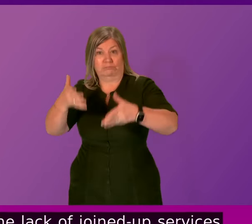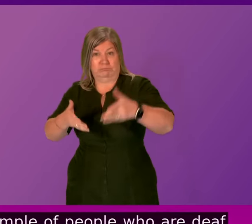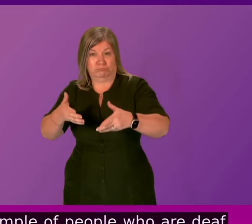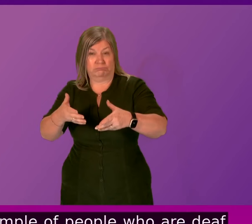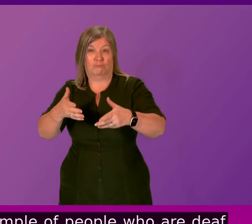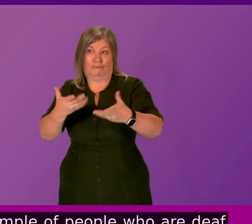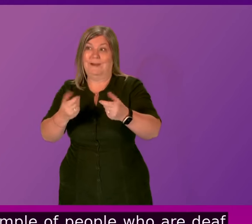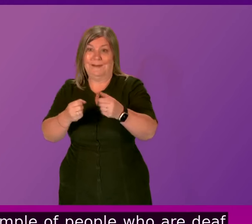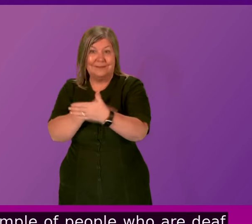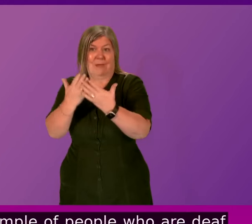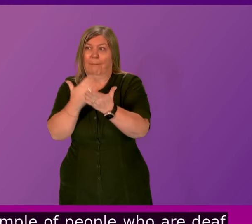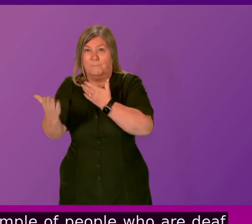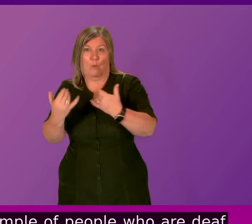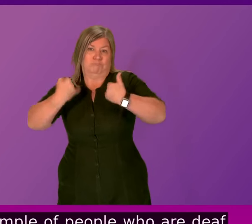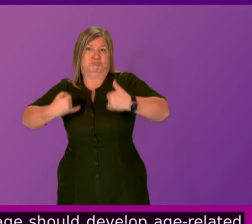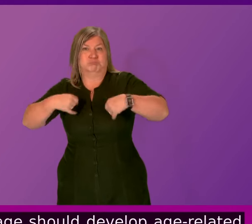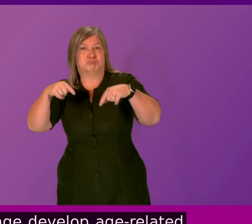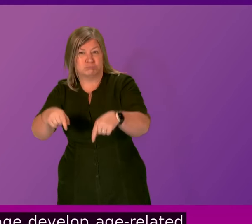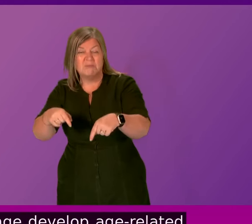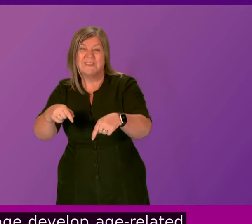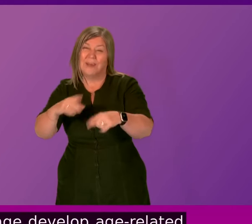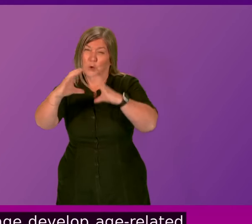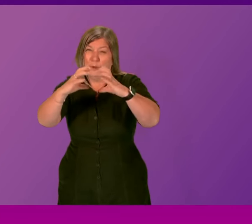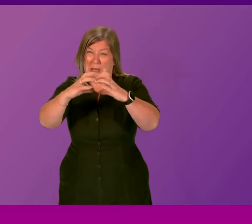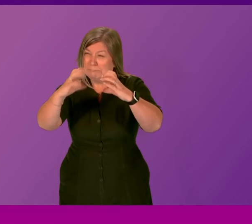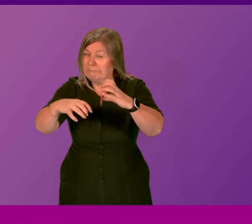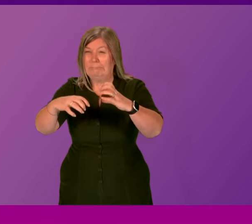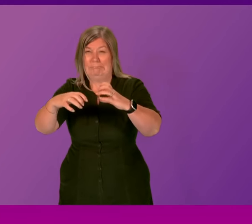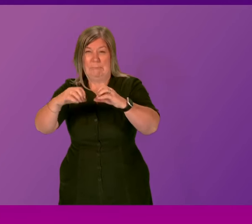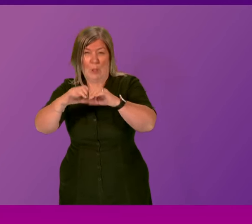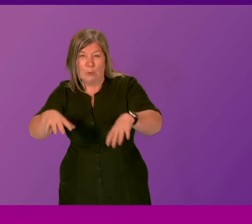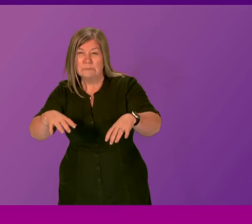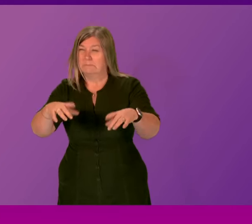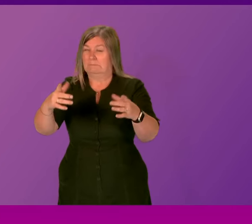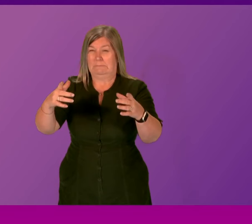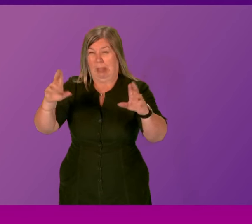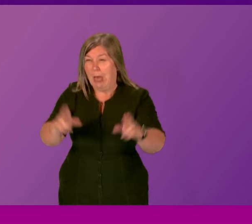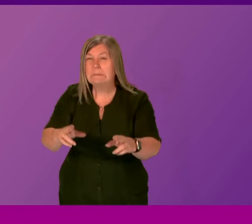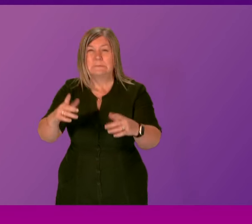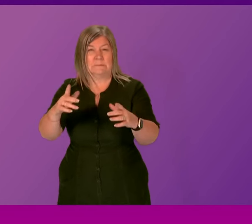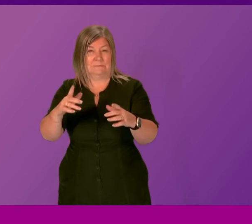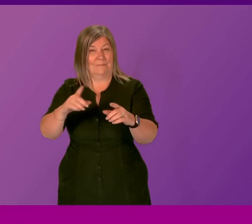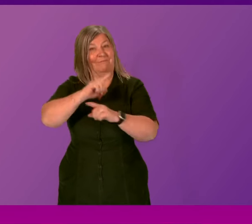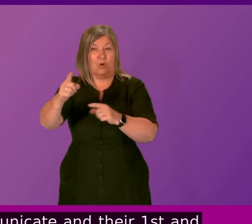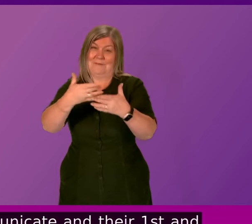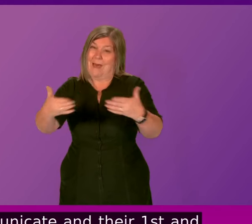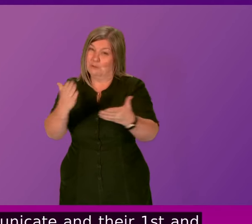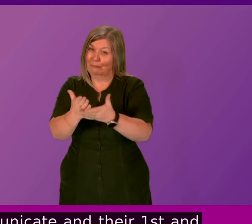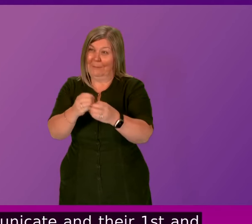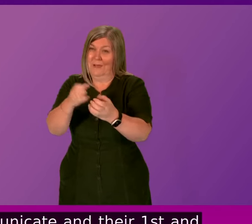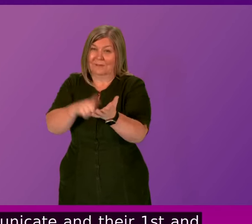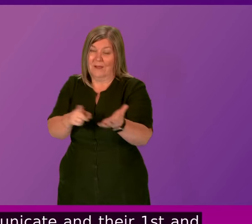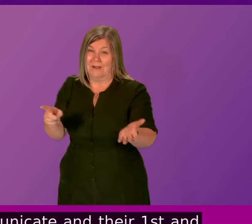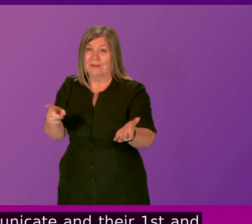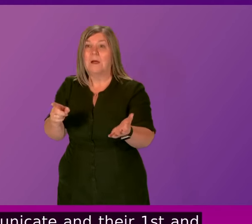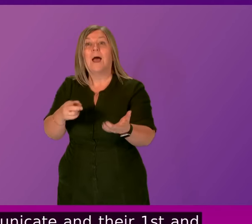conditions, they lose their ability to communicate in their first and often only language. And had earlier support been